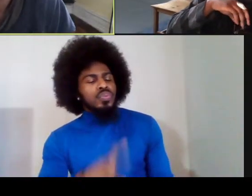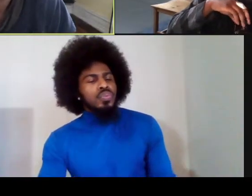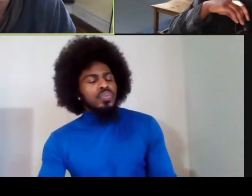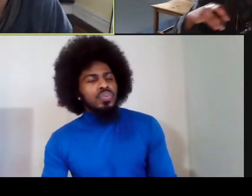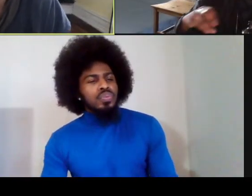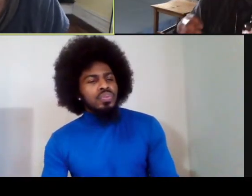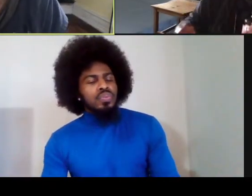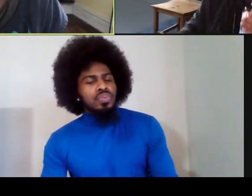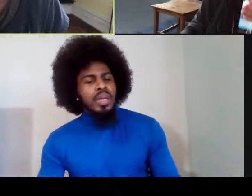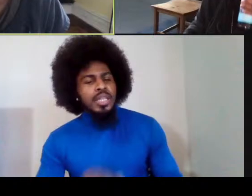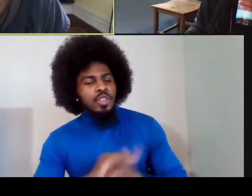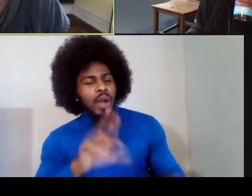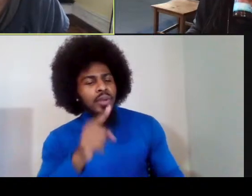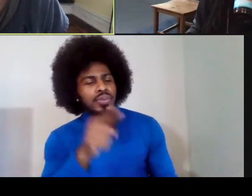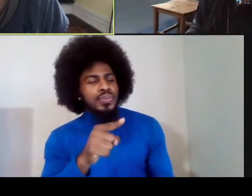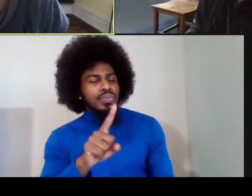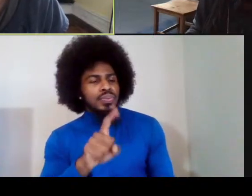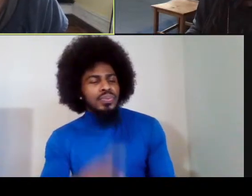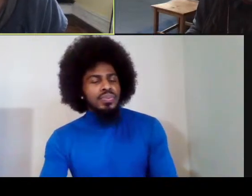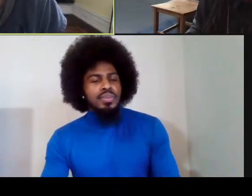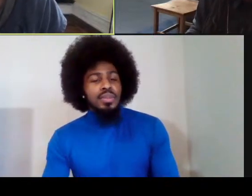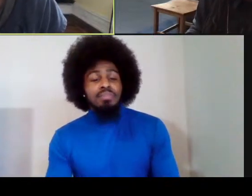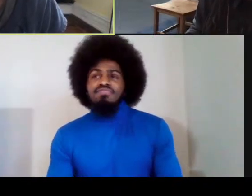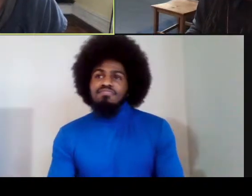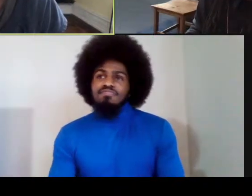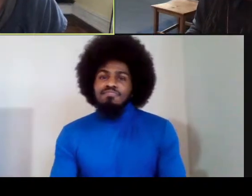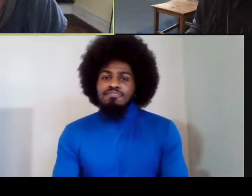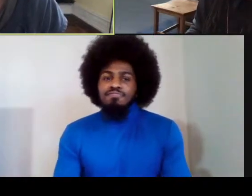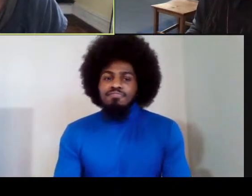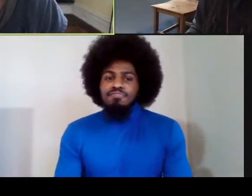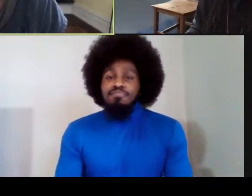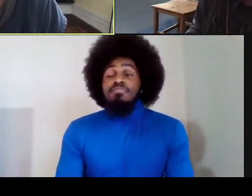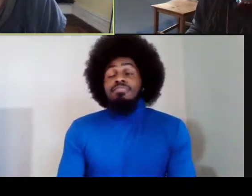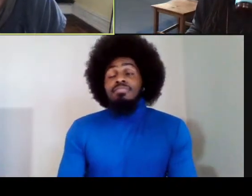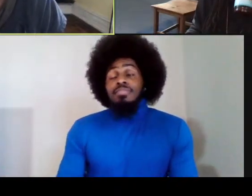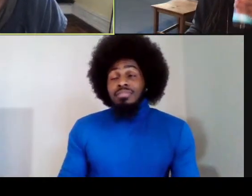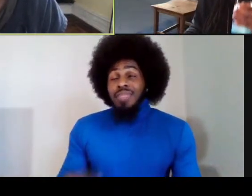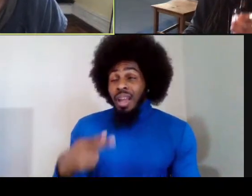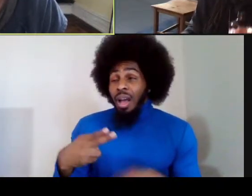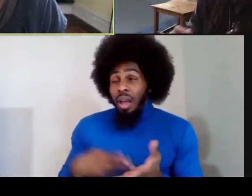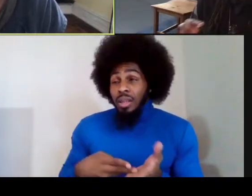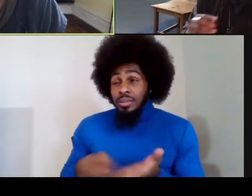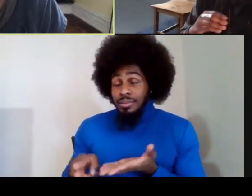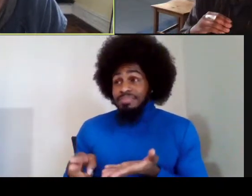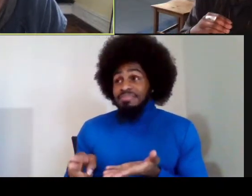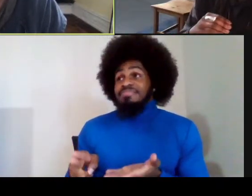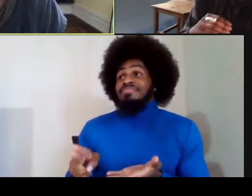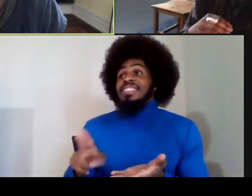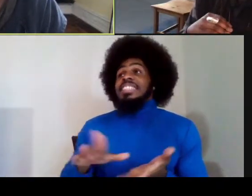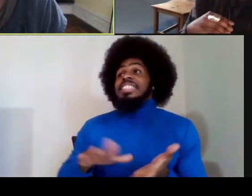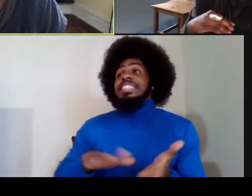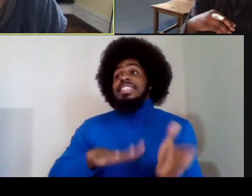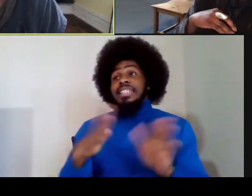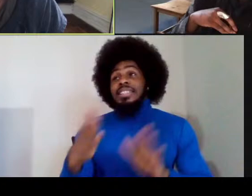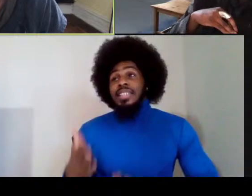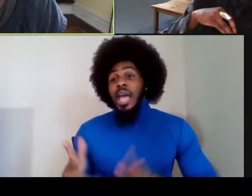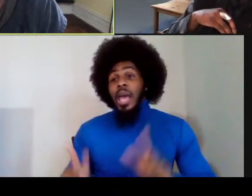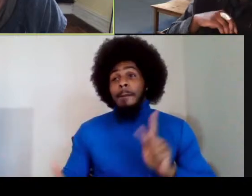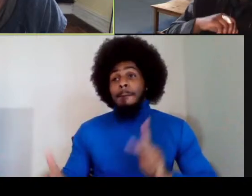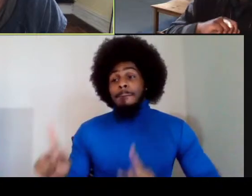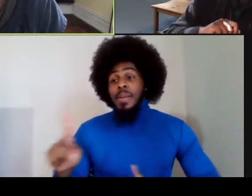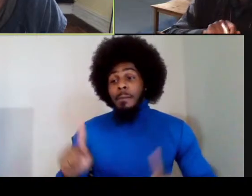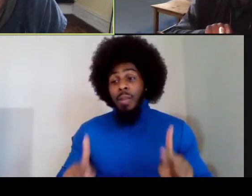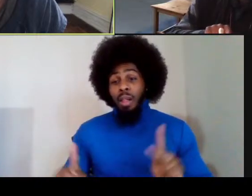You know, like dead people always been real close to me. And there's lots right now, and they're just not far. They're